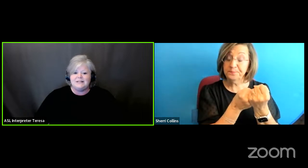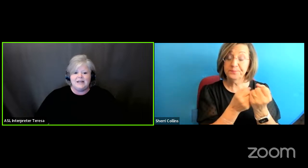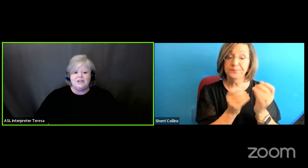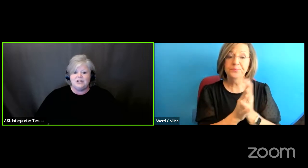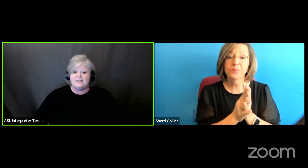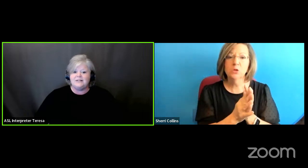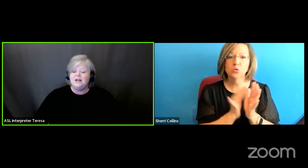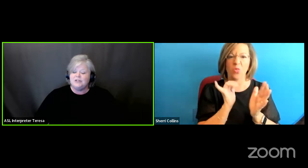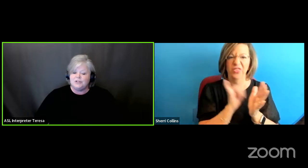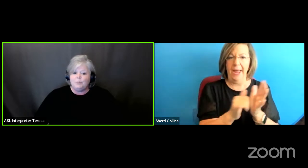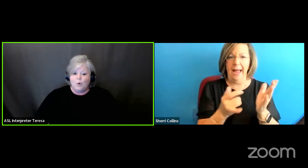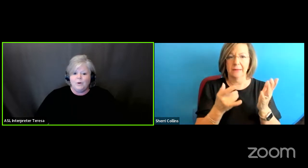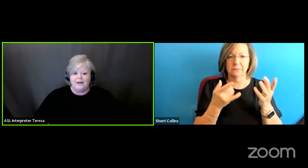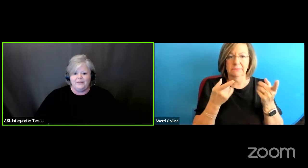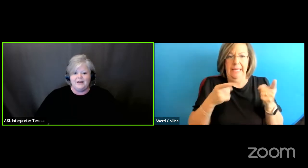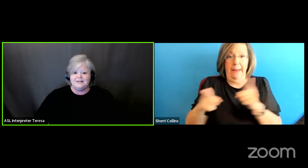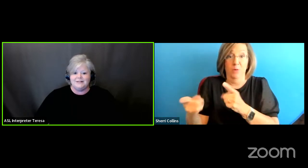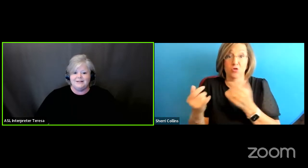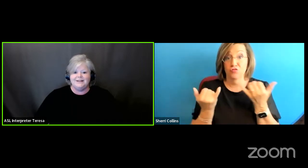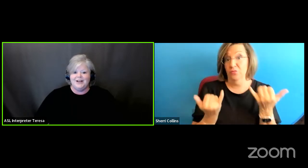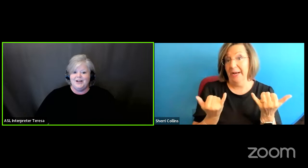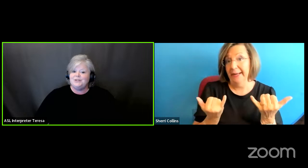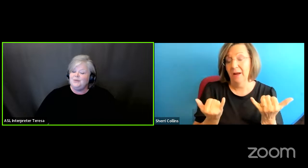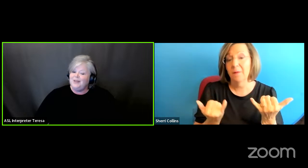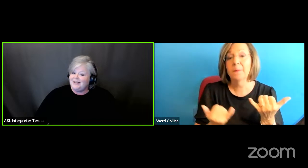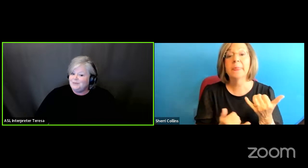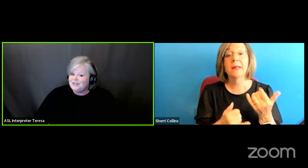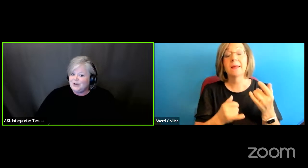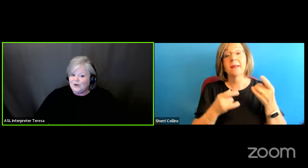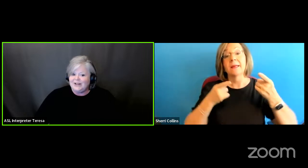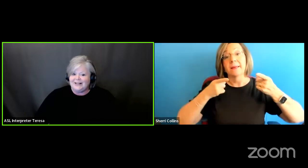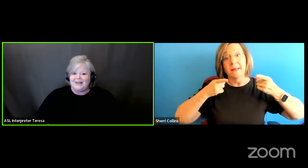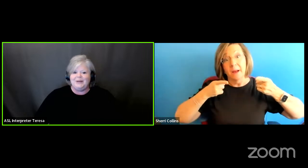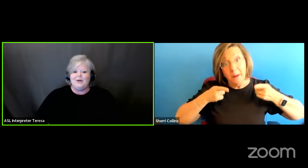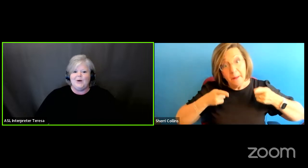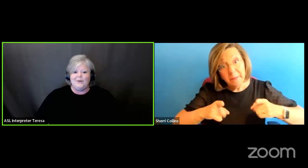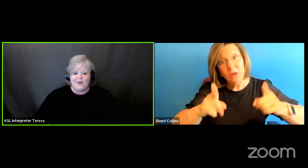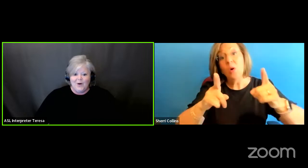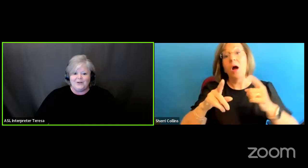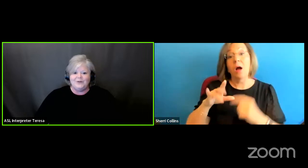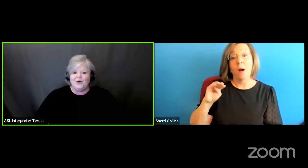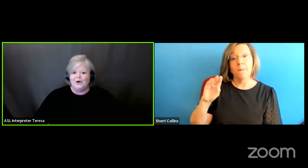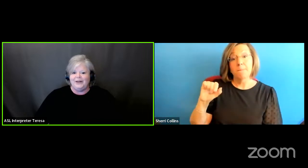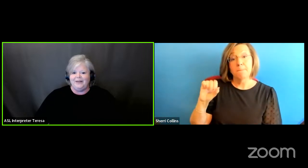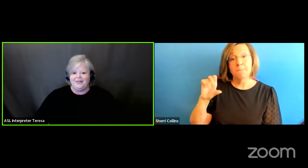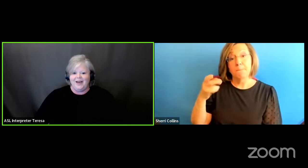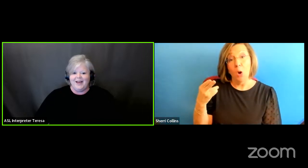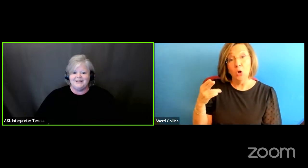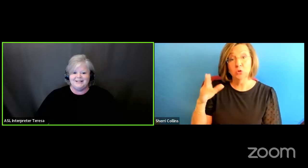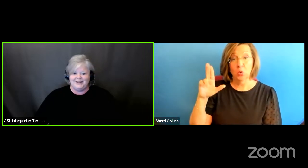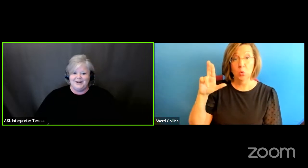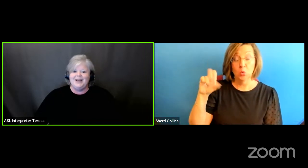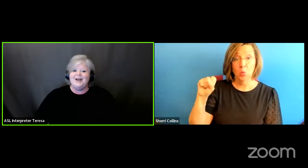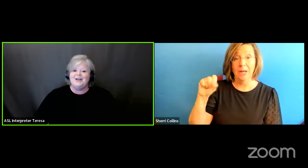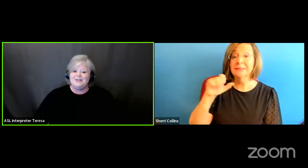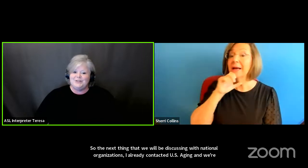key organizations supporting this. So that's what's currently been going on regarding